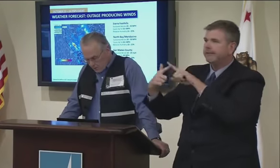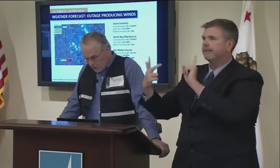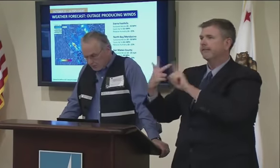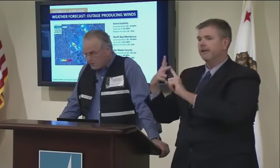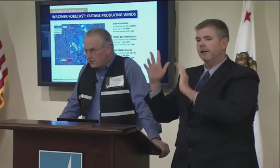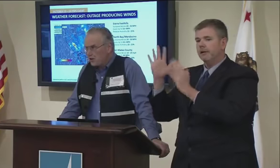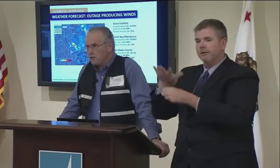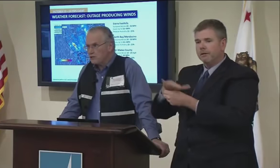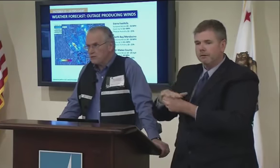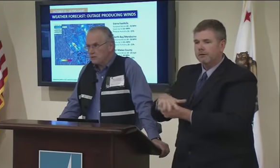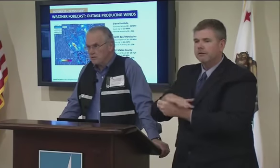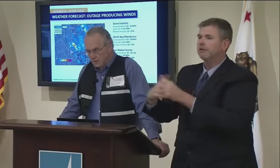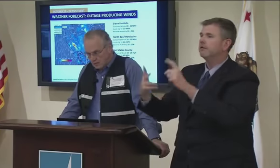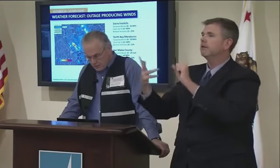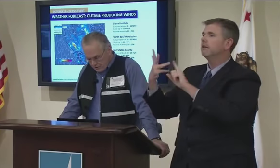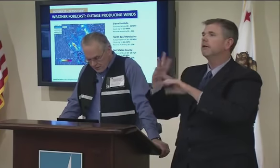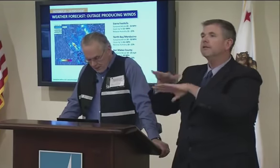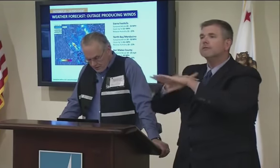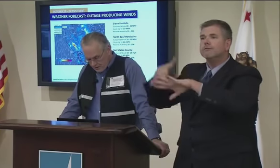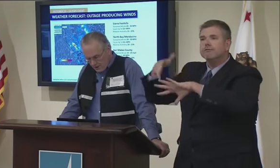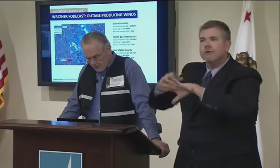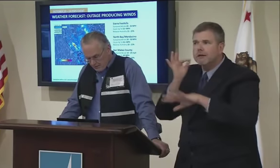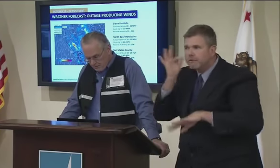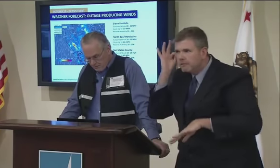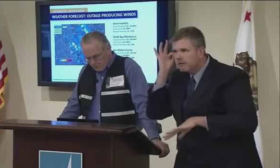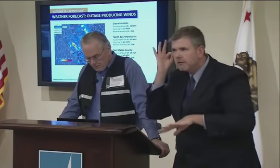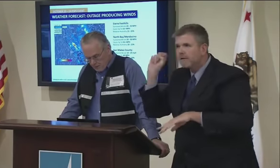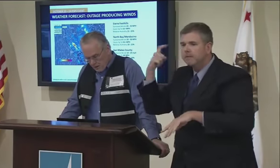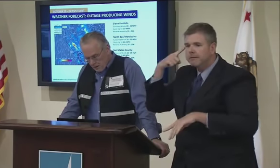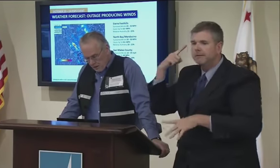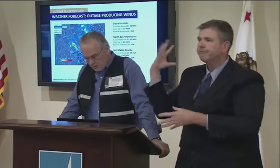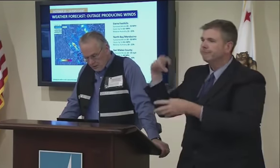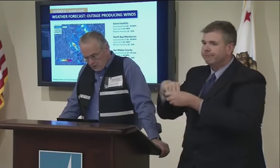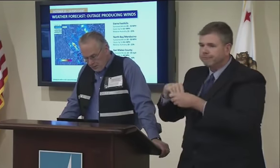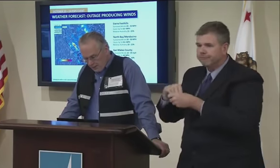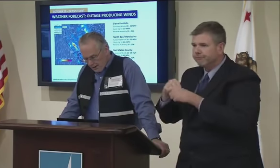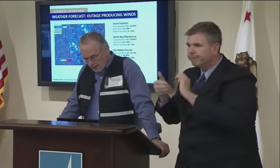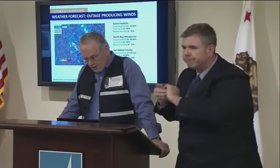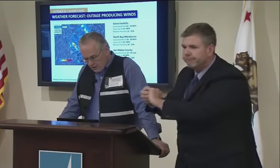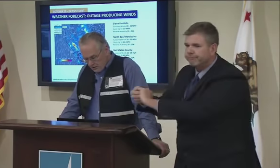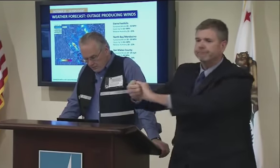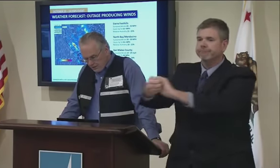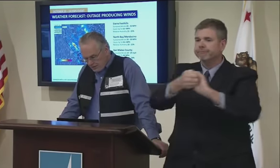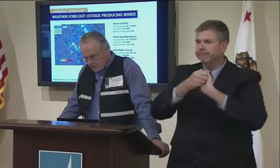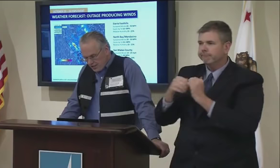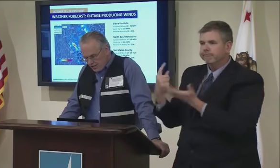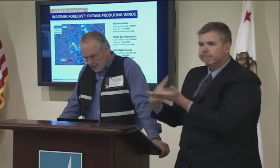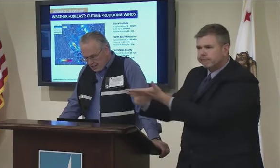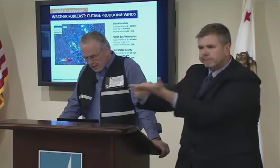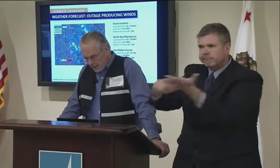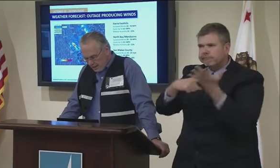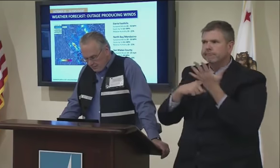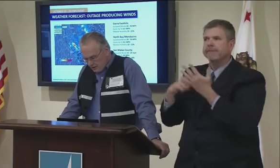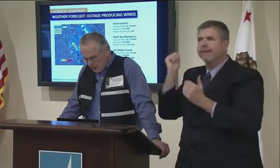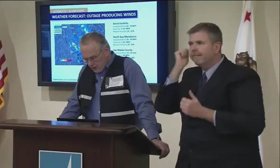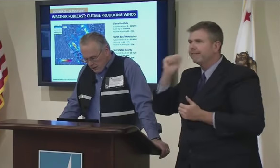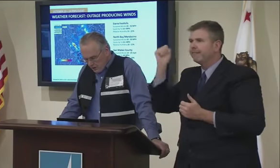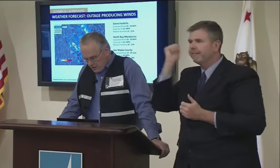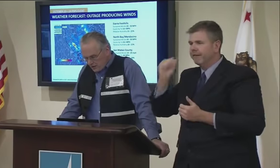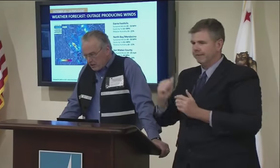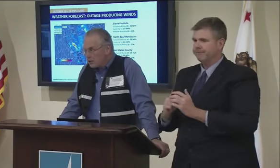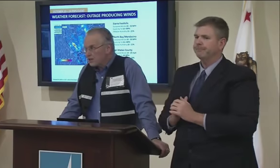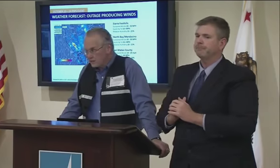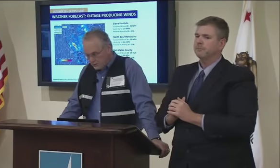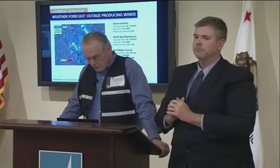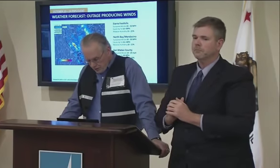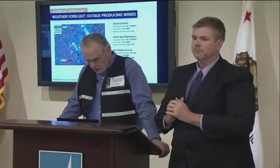areas, holding briefing calls with those folks three times a day. Our main webpage, pg&e.com,